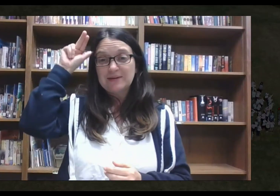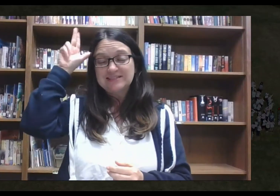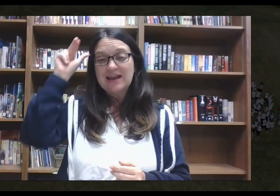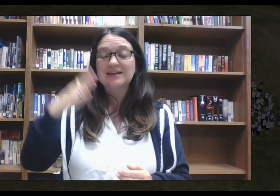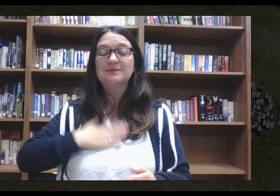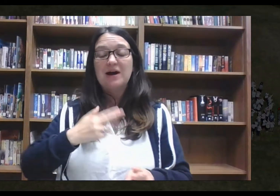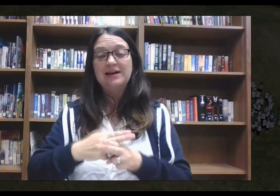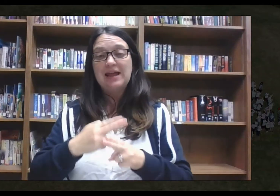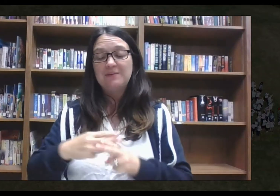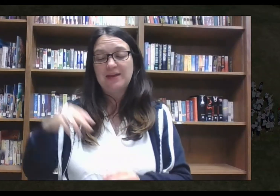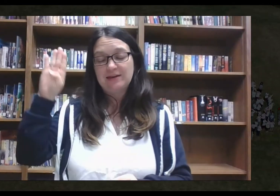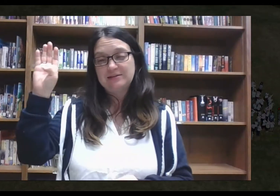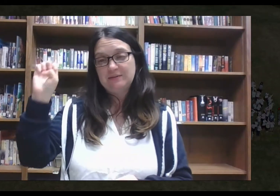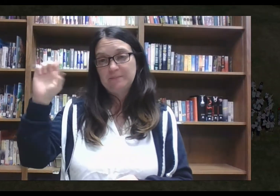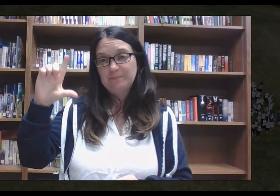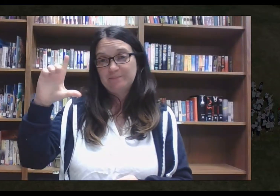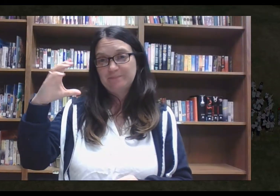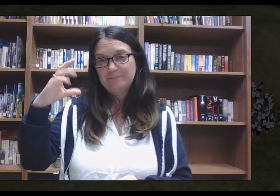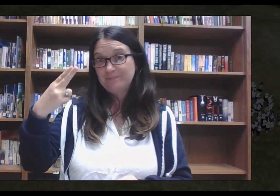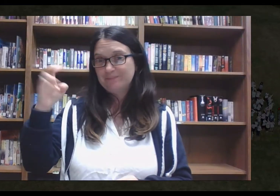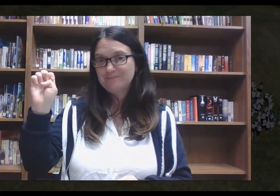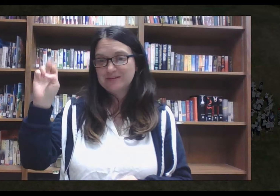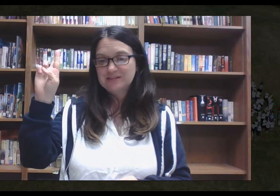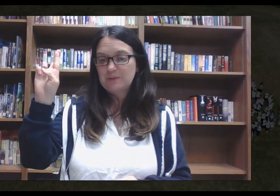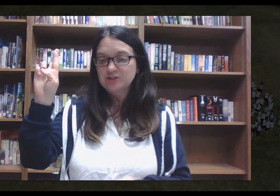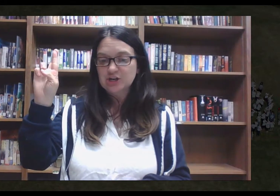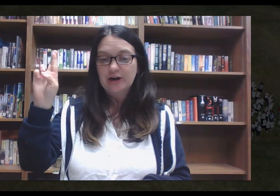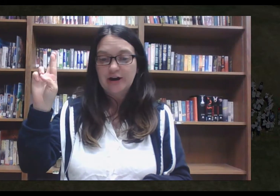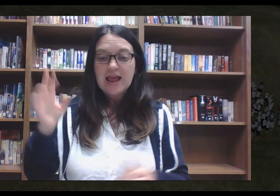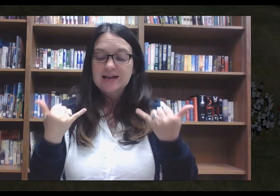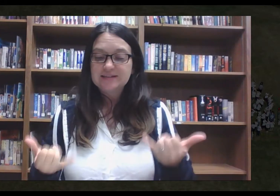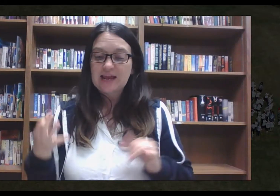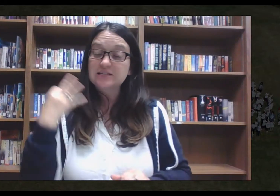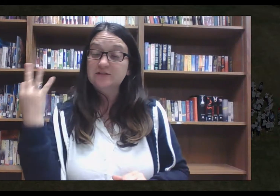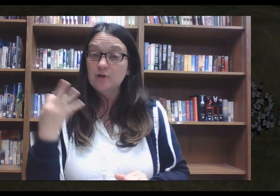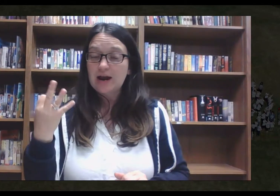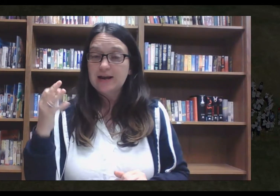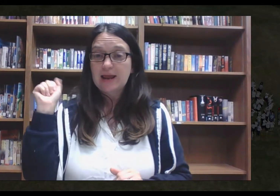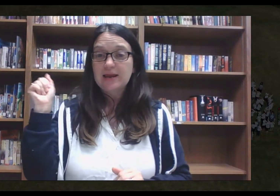morning, Mustangs. My name is Mrs. Belcher, and today is Friday,